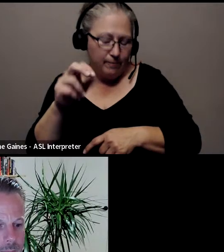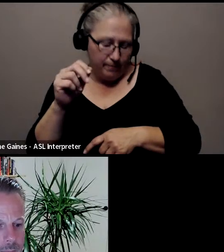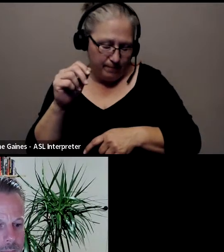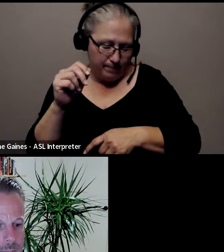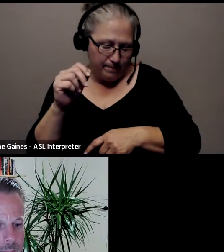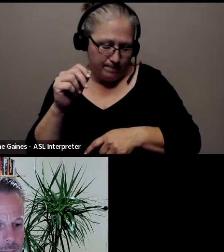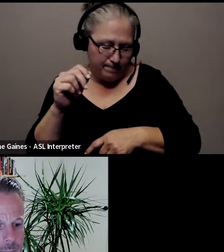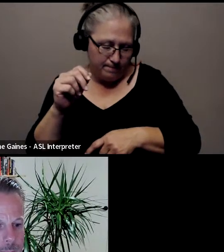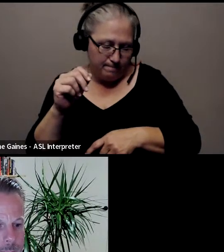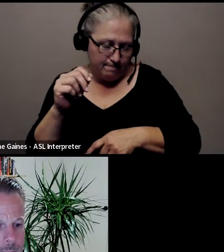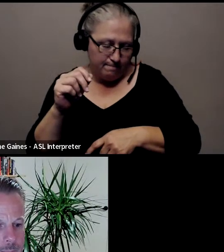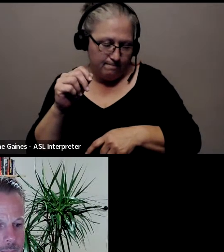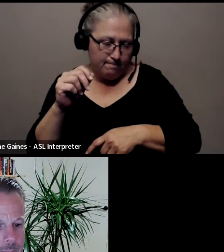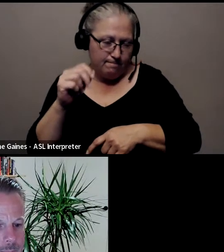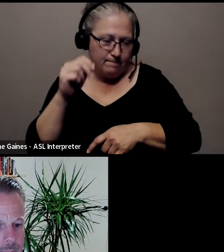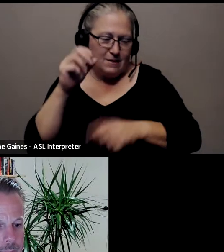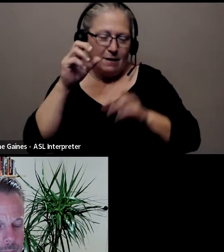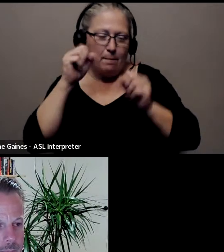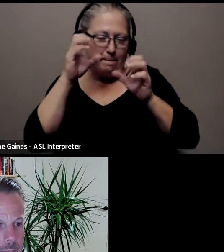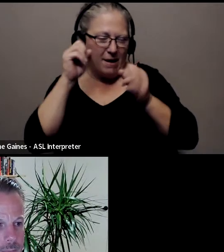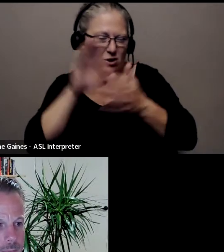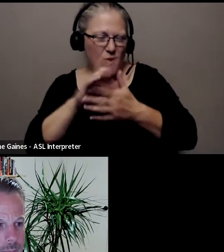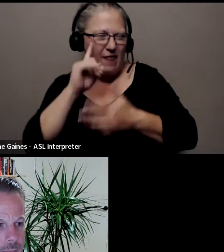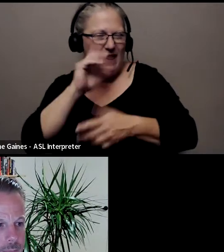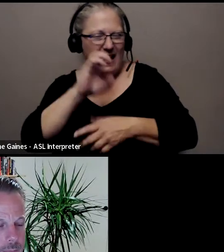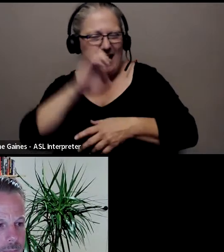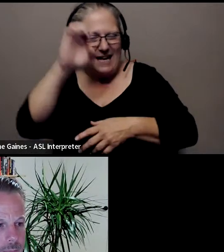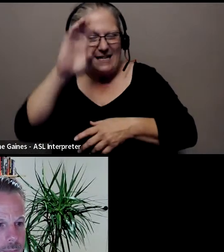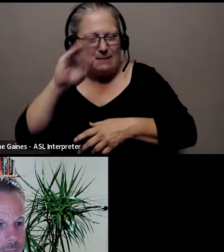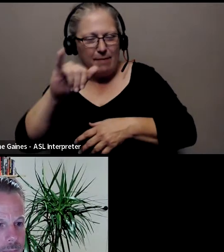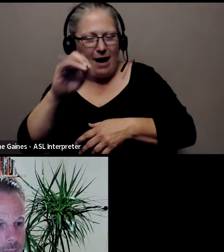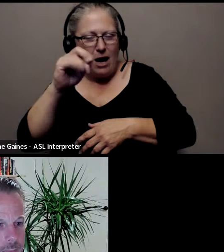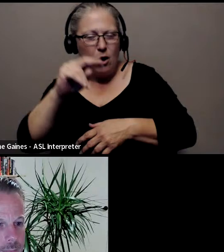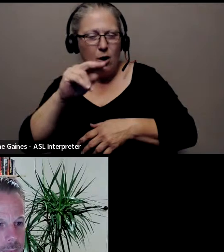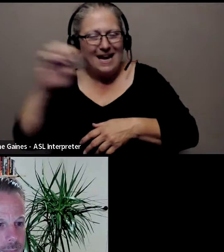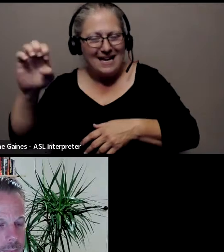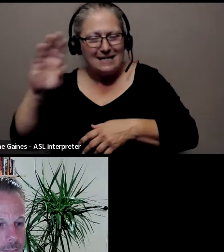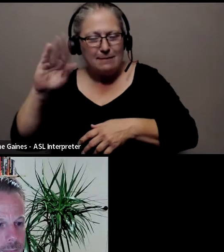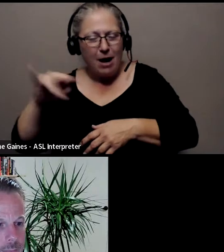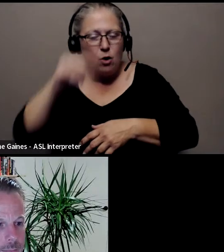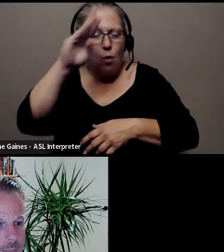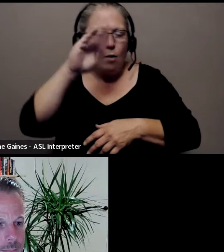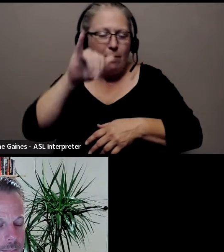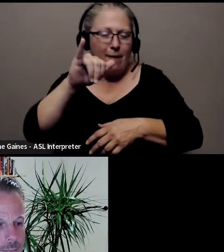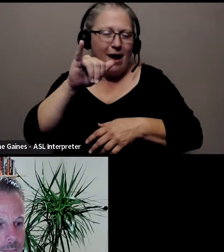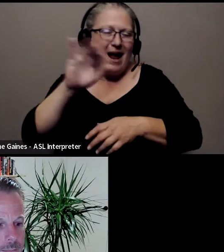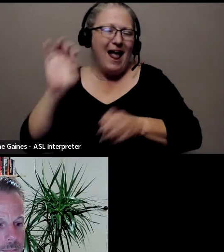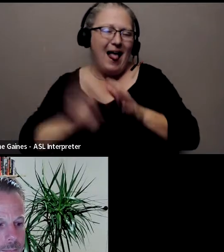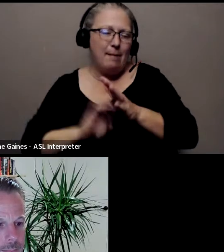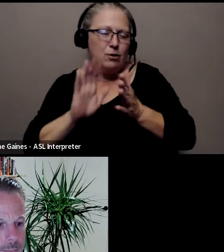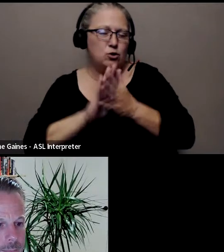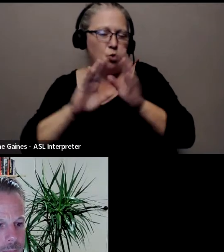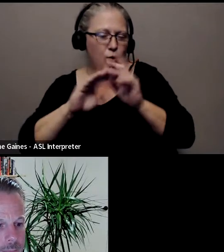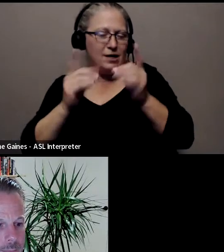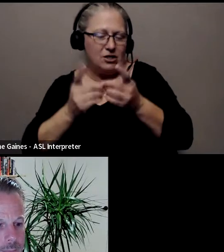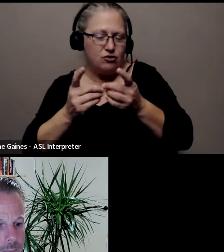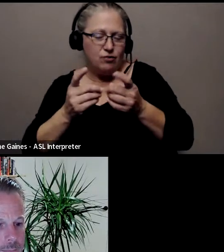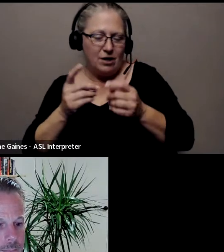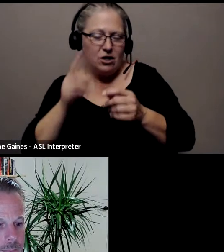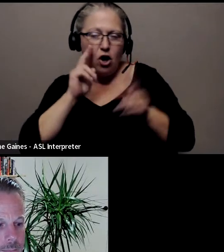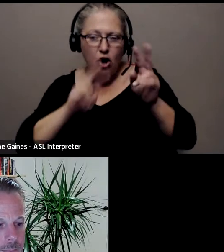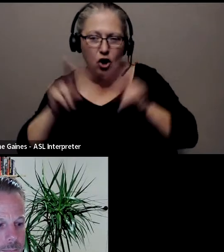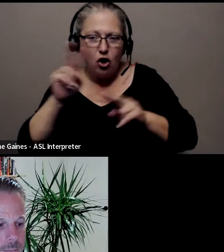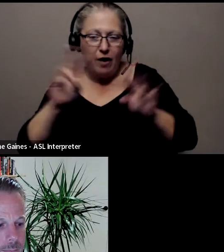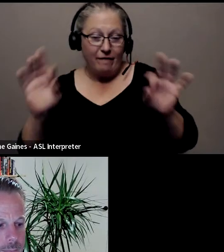I guess, amazing schools. One was in the East Bay, one was in the North Bay, but we were doing that as a school district, on the elementary school district, to look